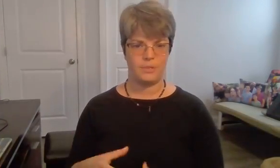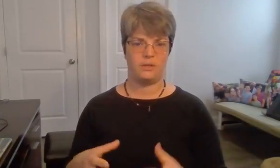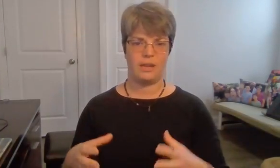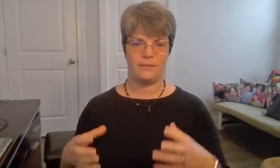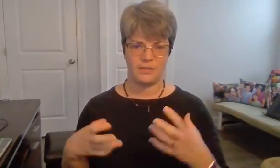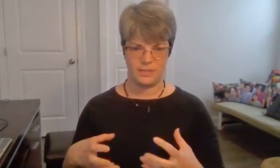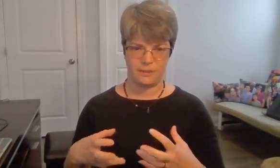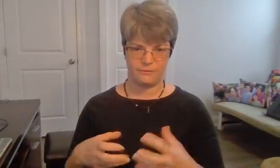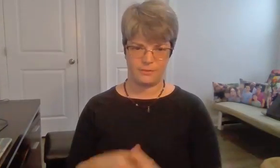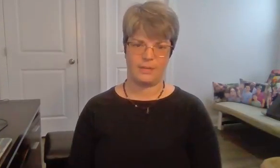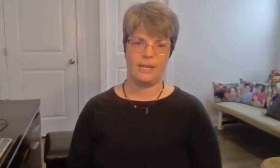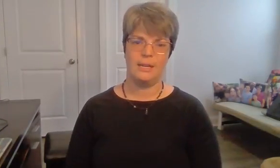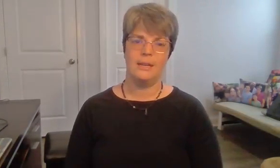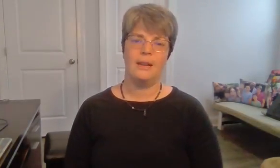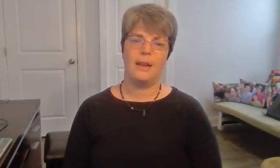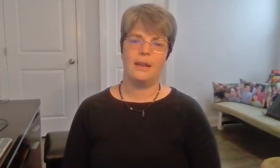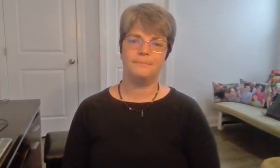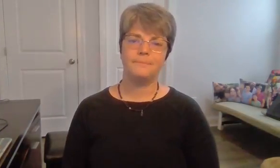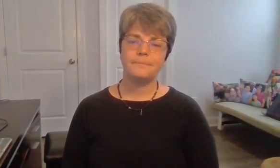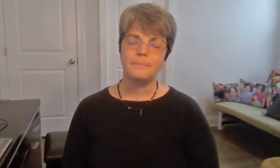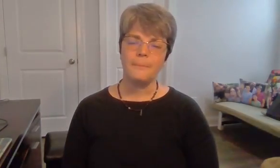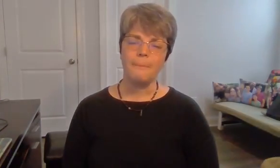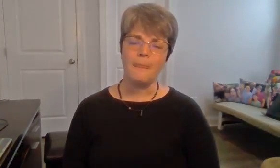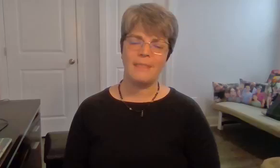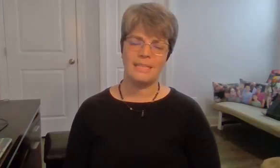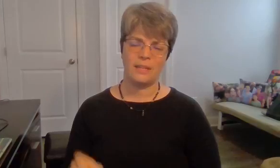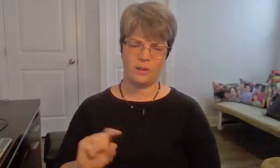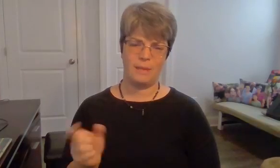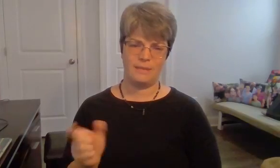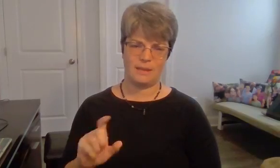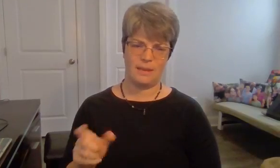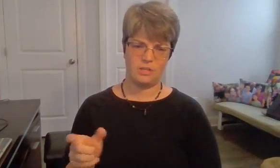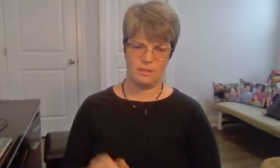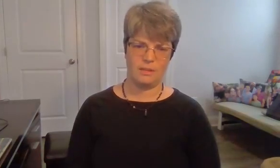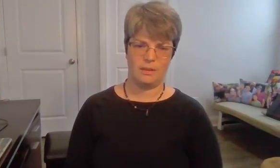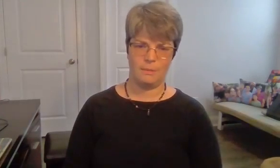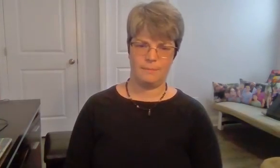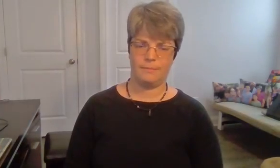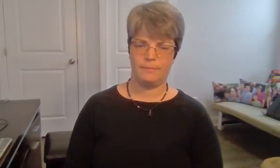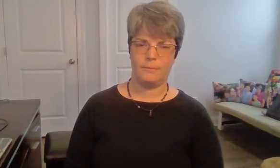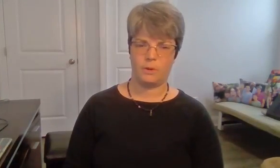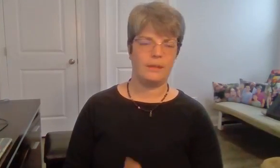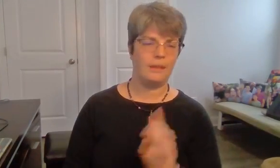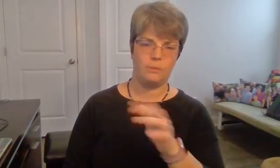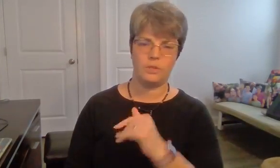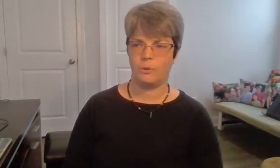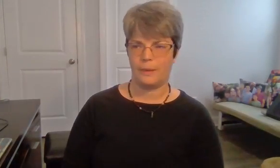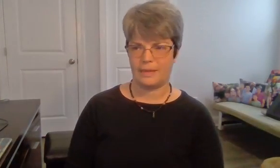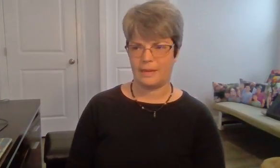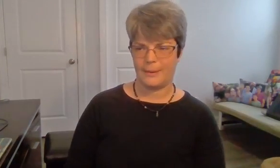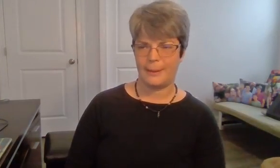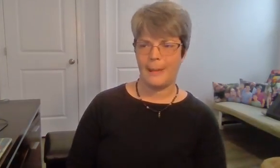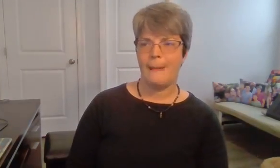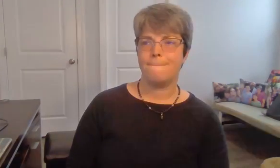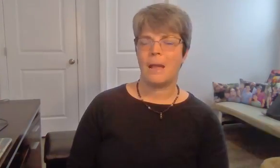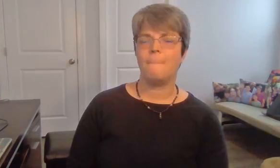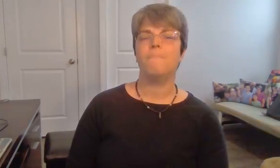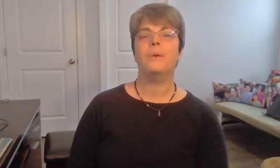You're going to have stuff, right? That's how they're going to make the connection a little bit more quickly. We'll talk more about that in a minute. But yes,